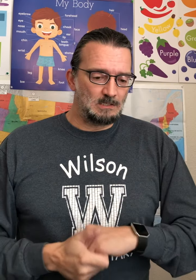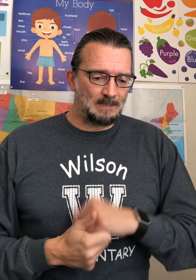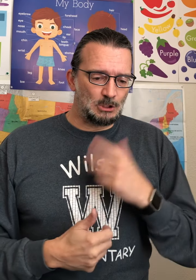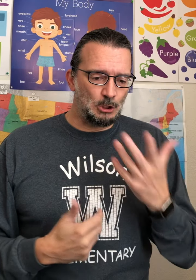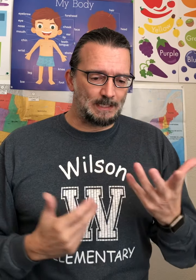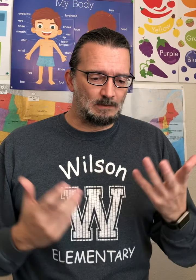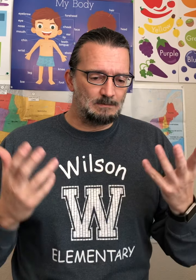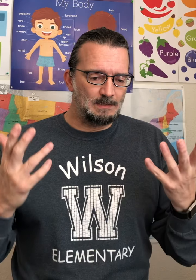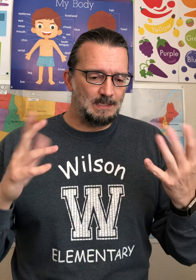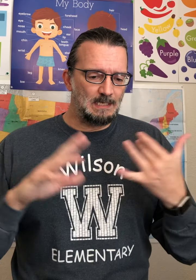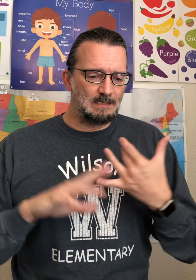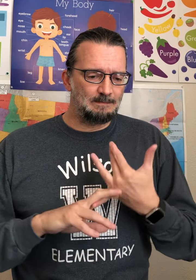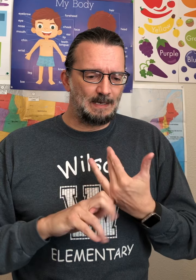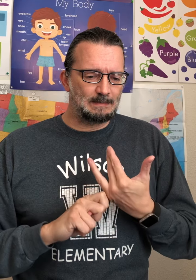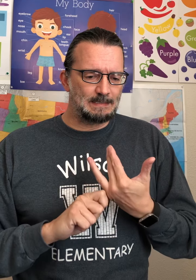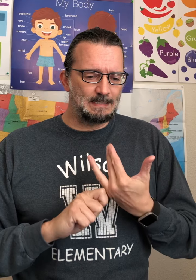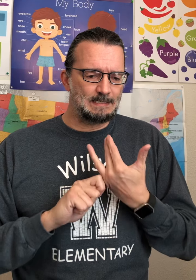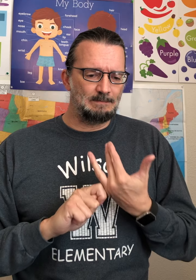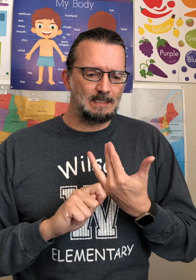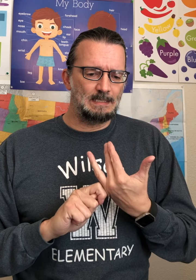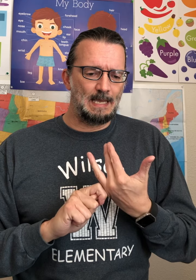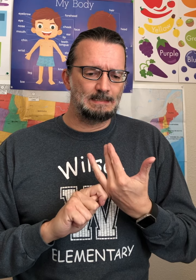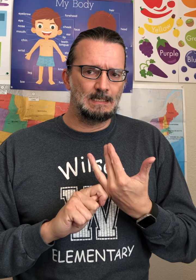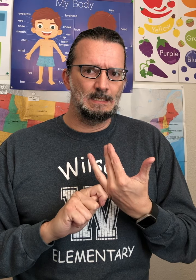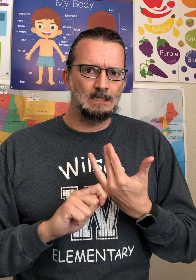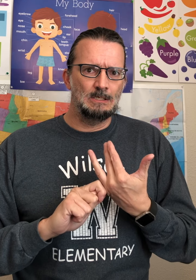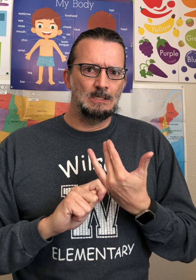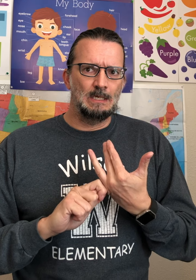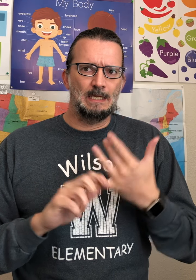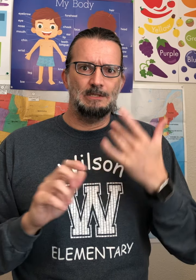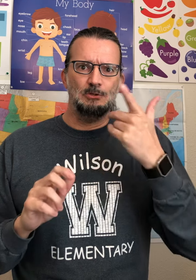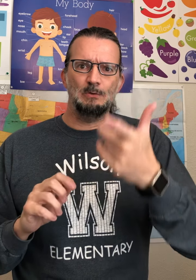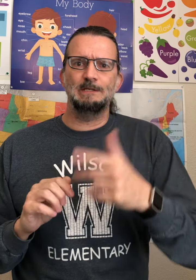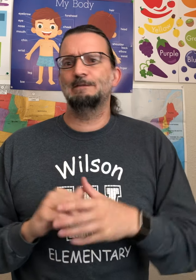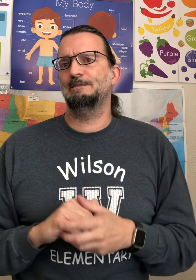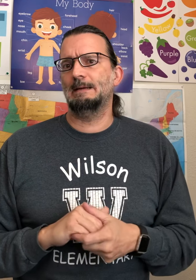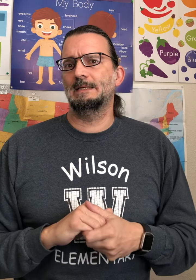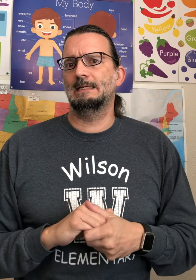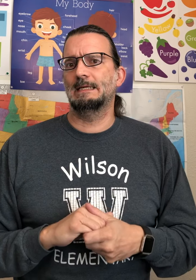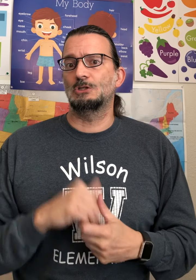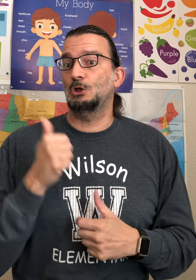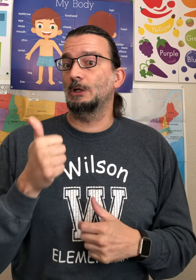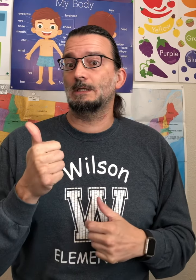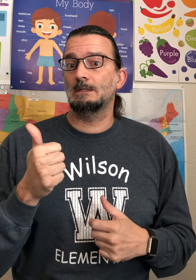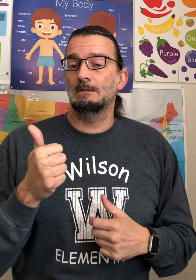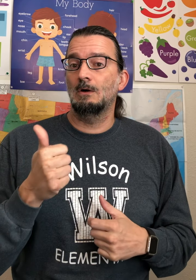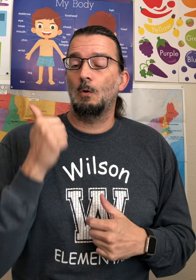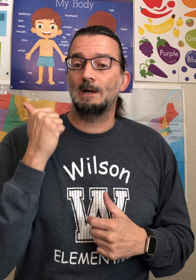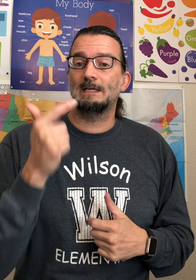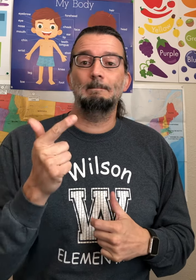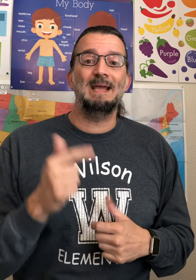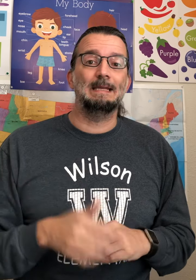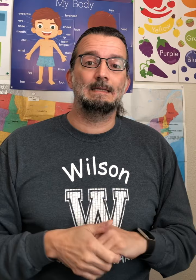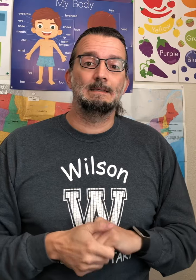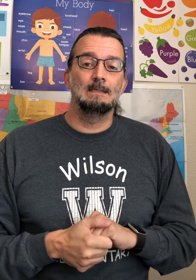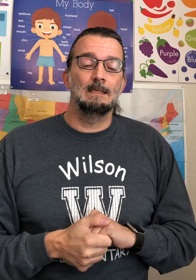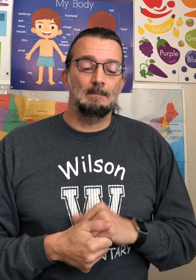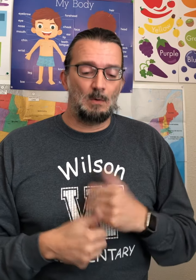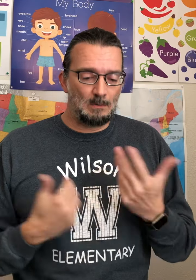about cooking. Think about something that either you and your family can cook or can make. But what I want you to